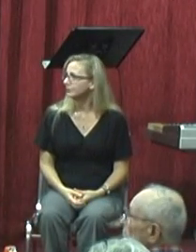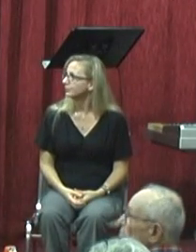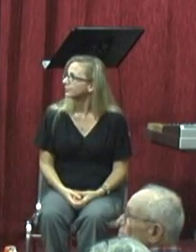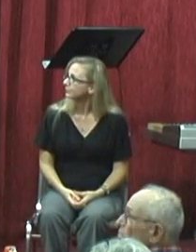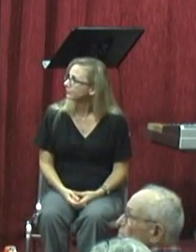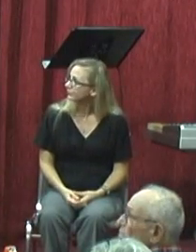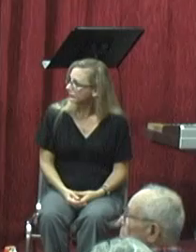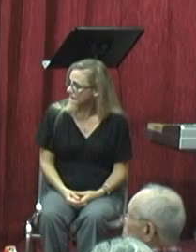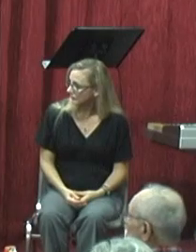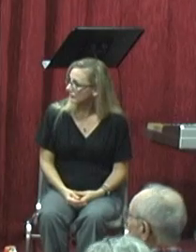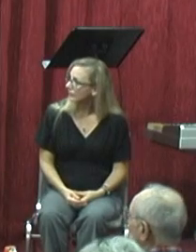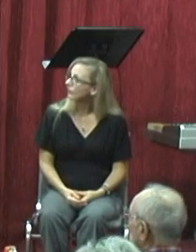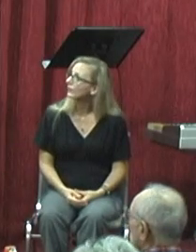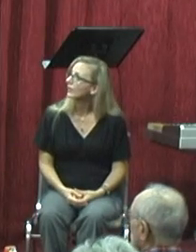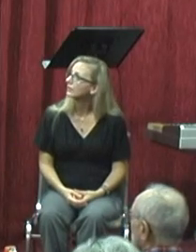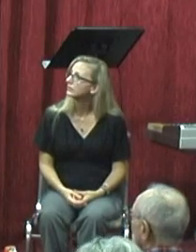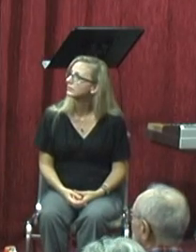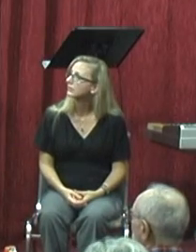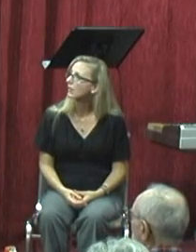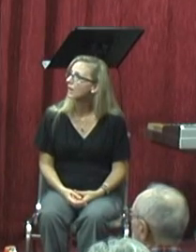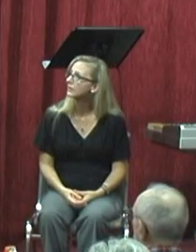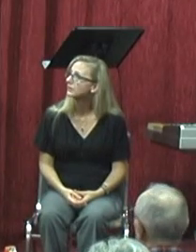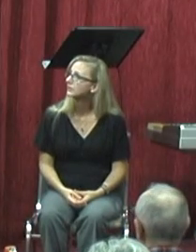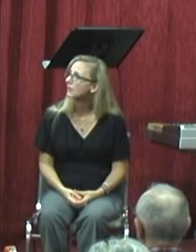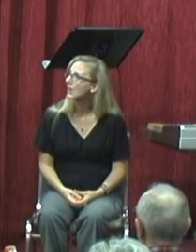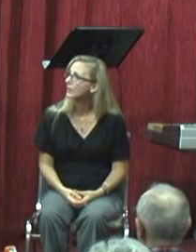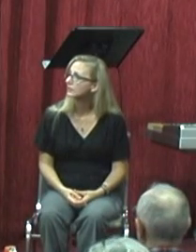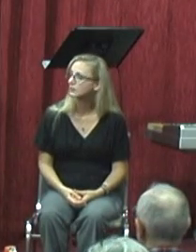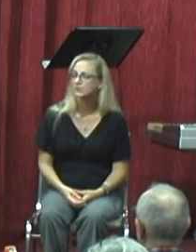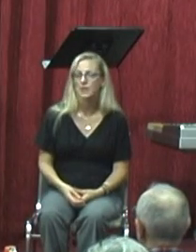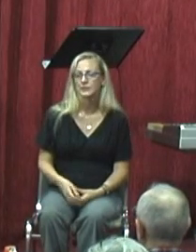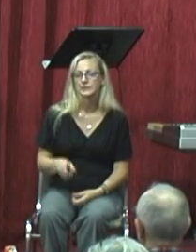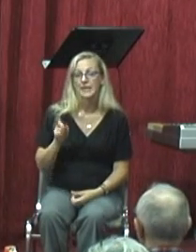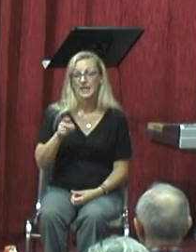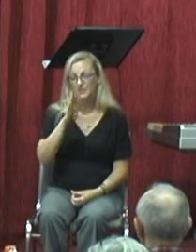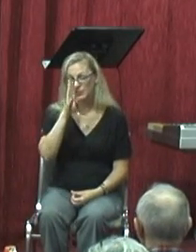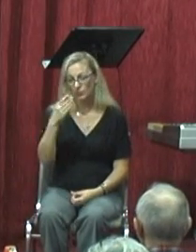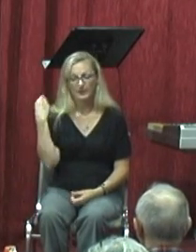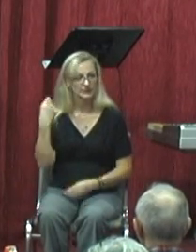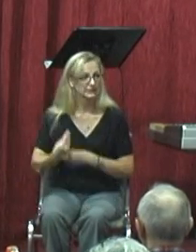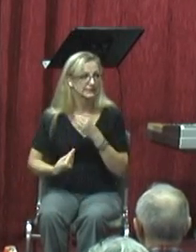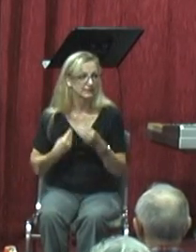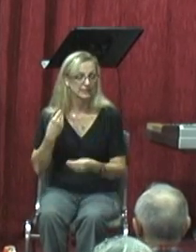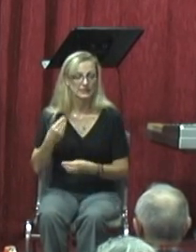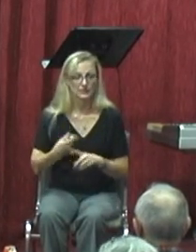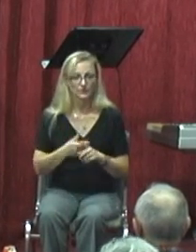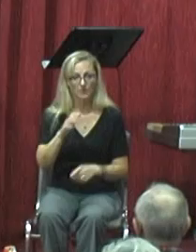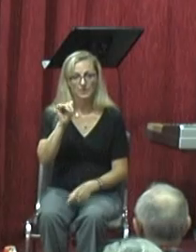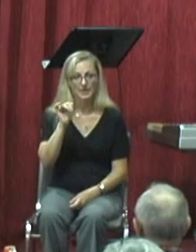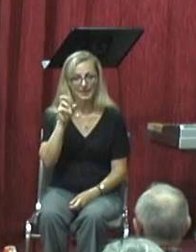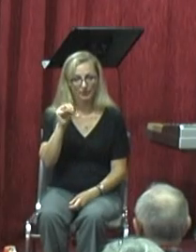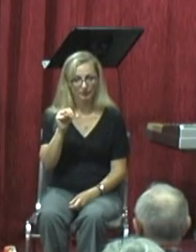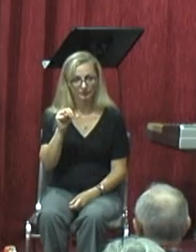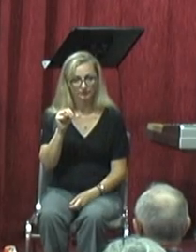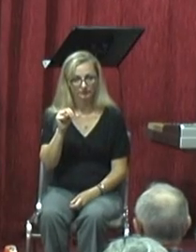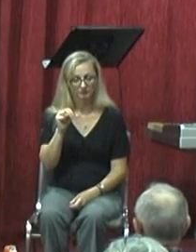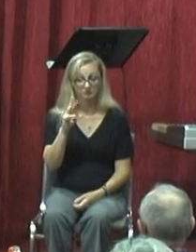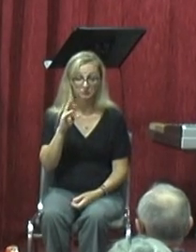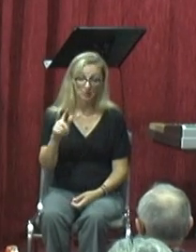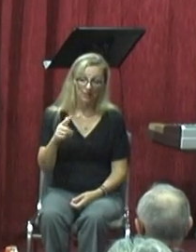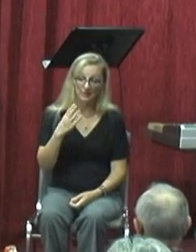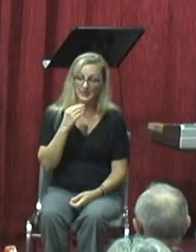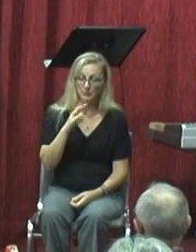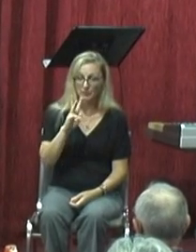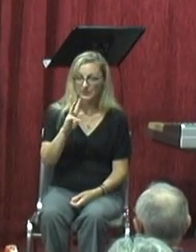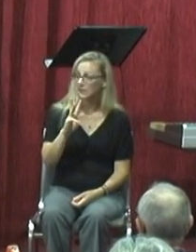First, the Aaronic Kohanim had to be direct descendants of Aaron. Well, Hebrews